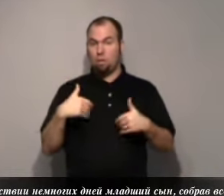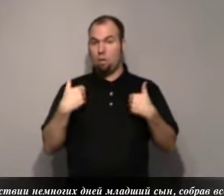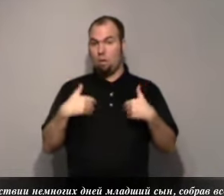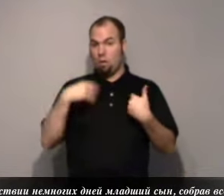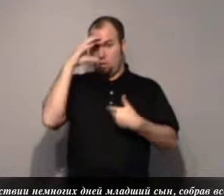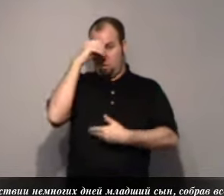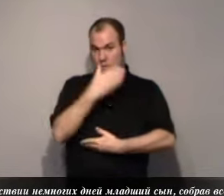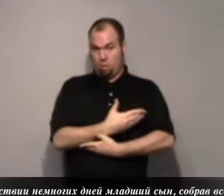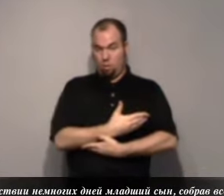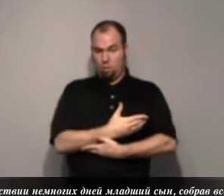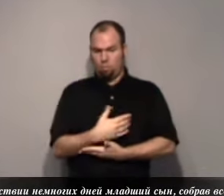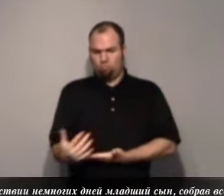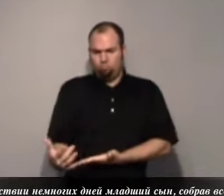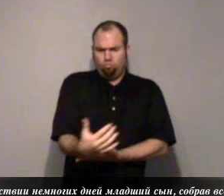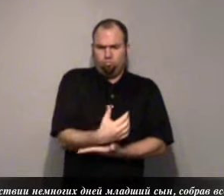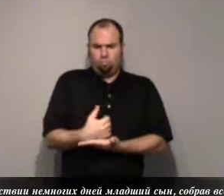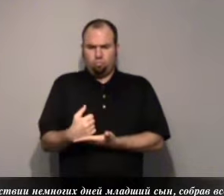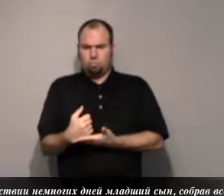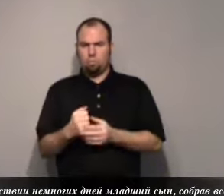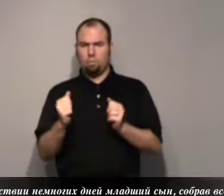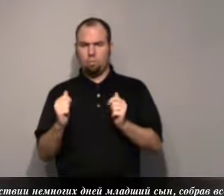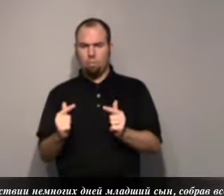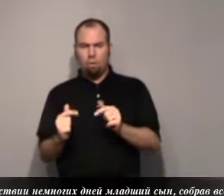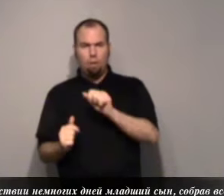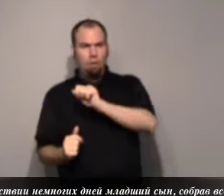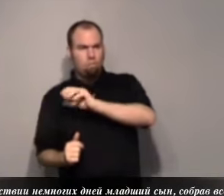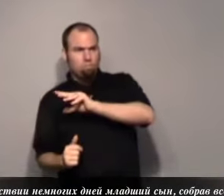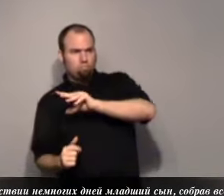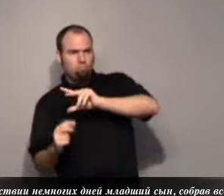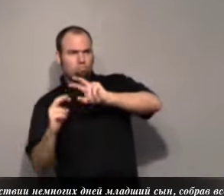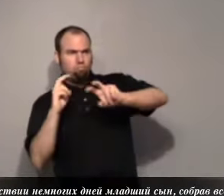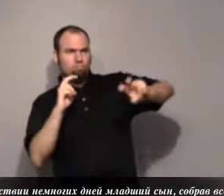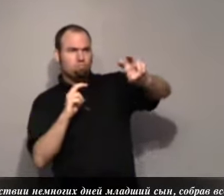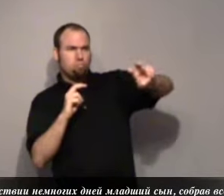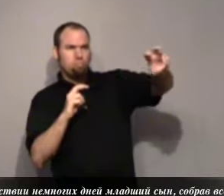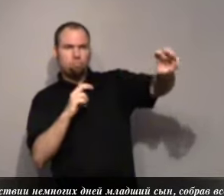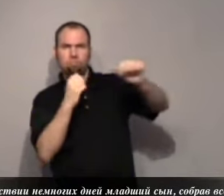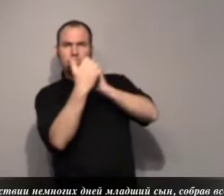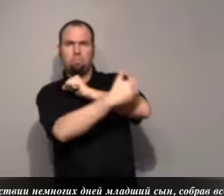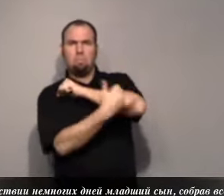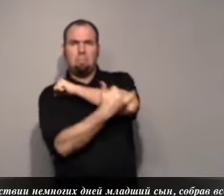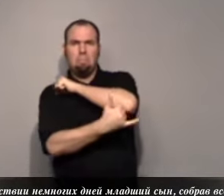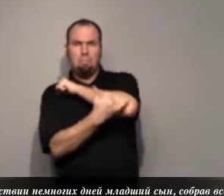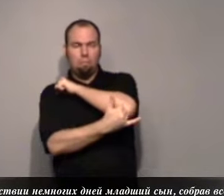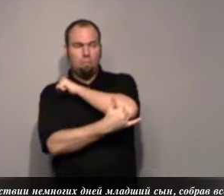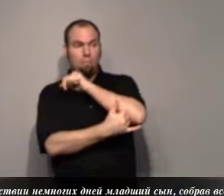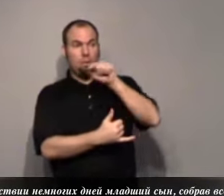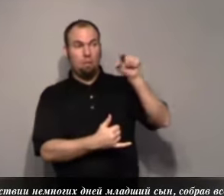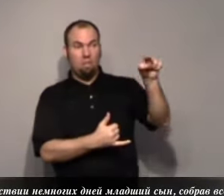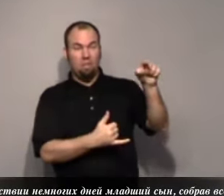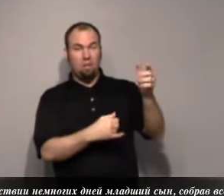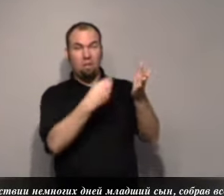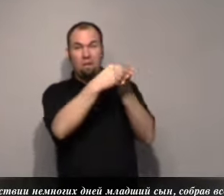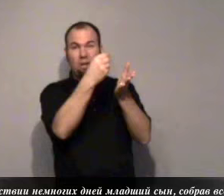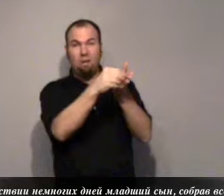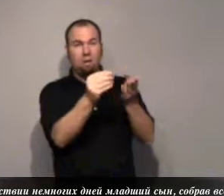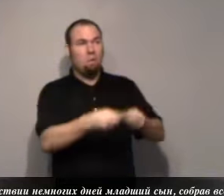all together, journeyed to a far country. And there wasted his possessions with